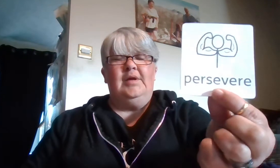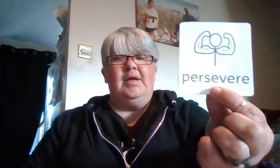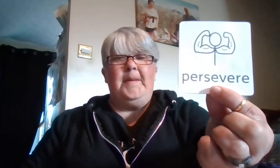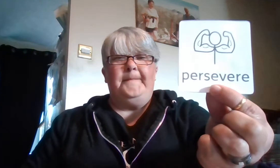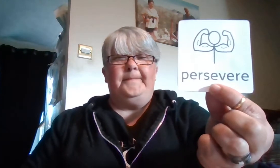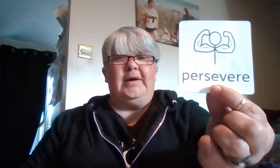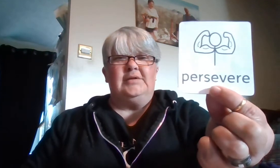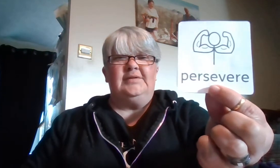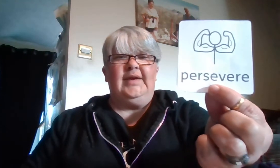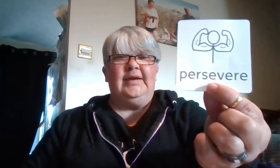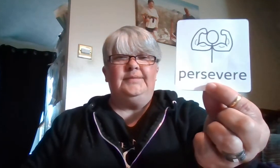Persevere.